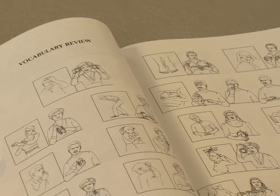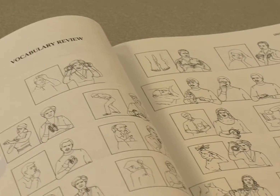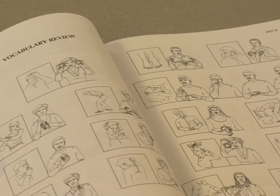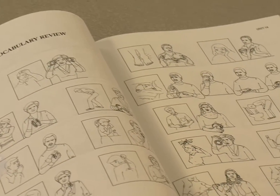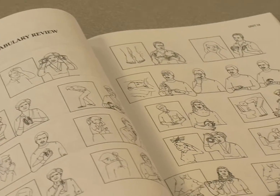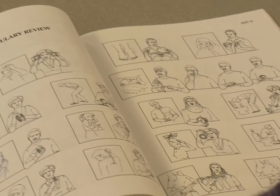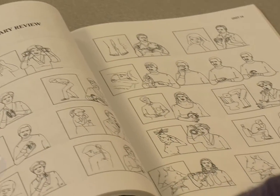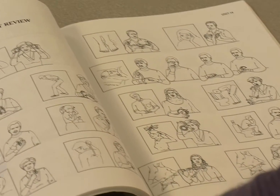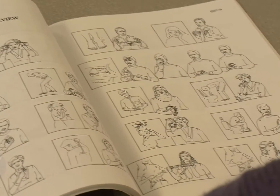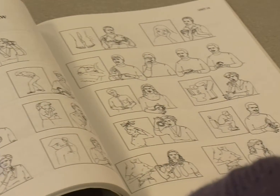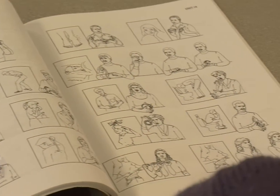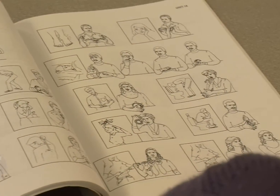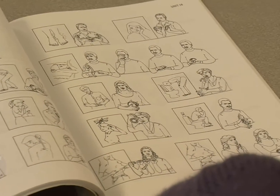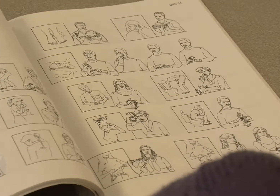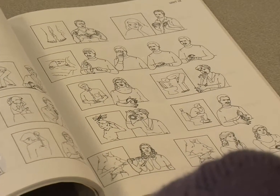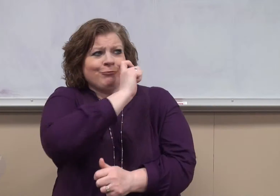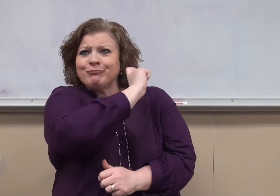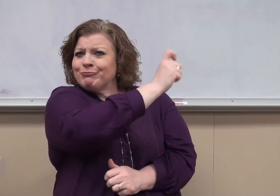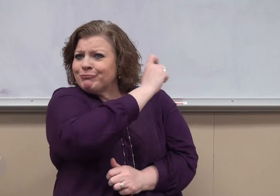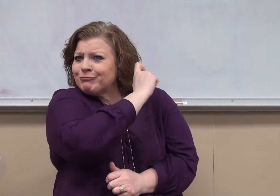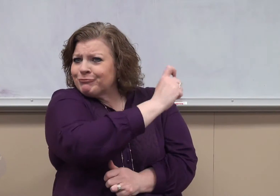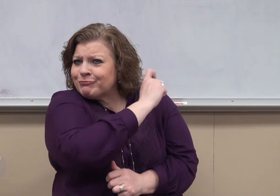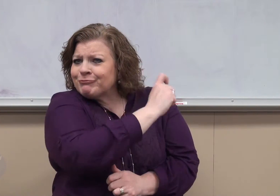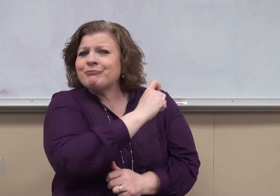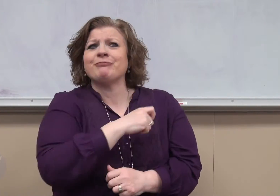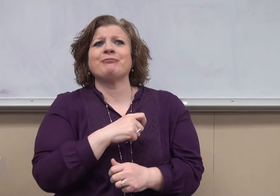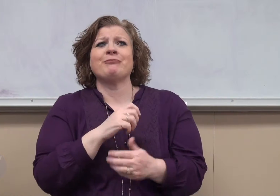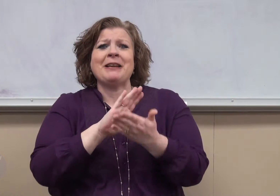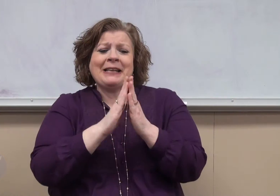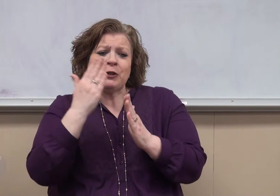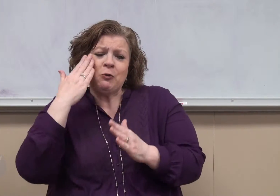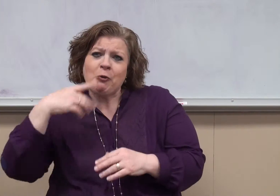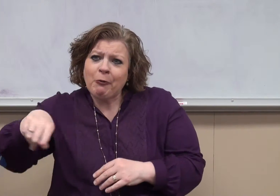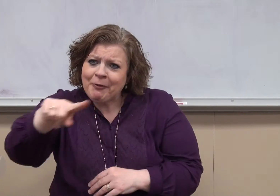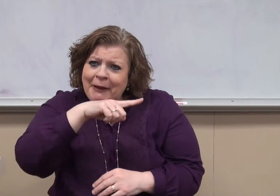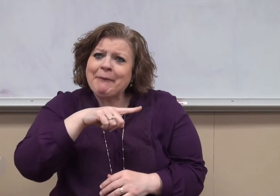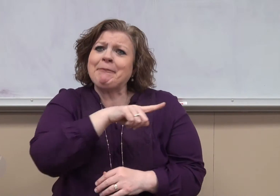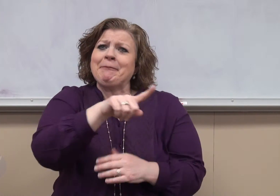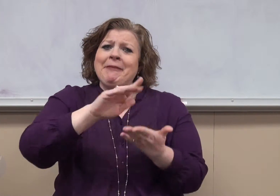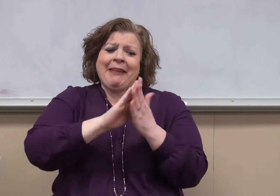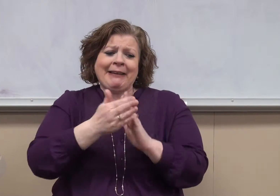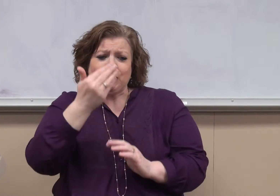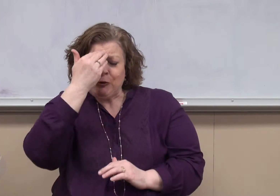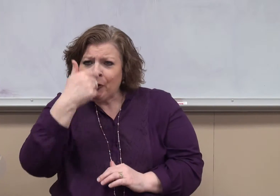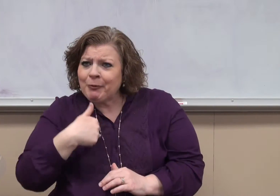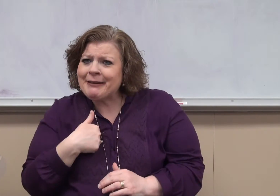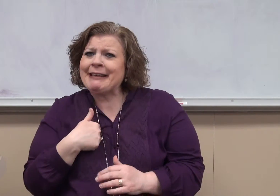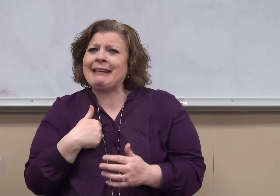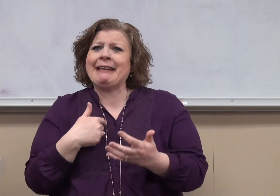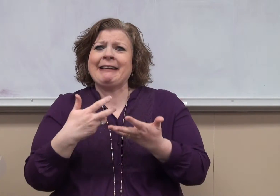class, I start with writing on the board, getting to know them, getting to know